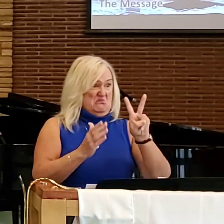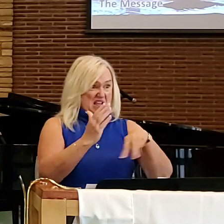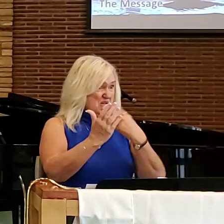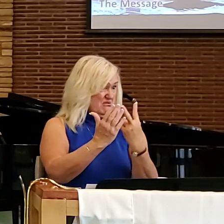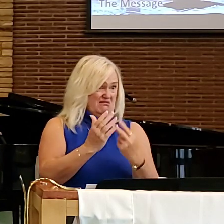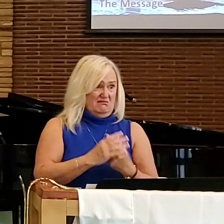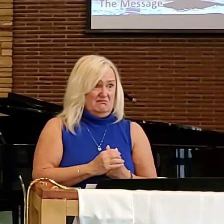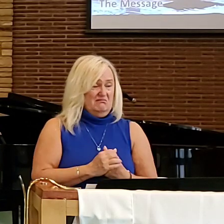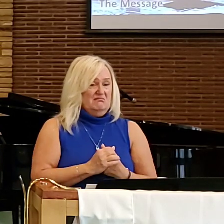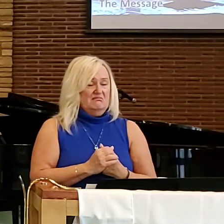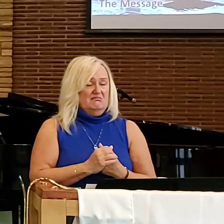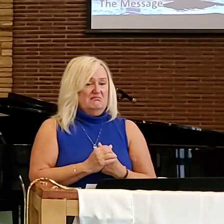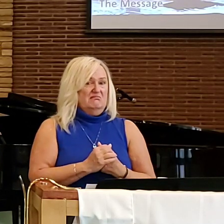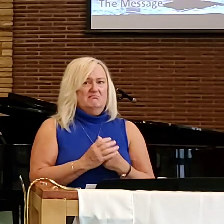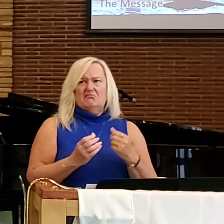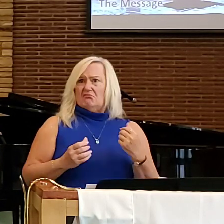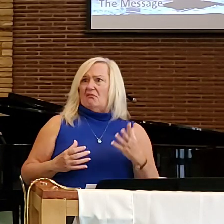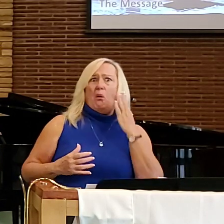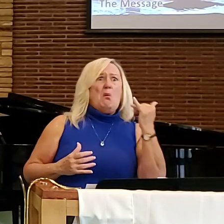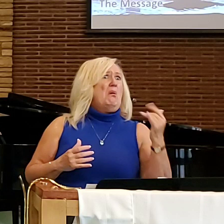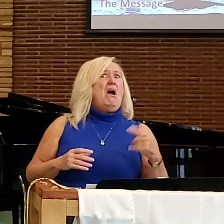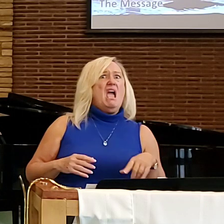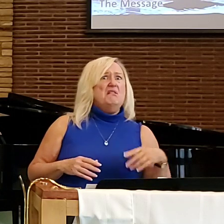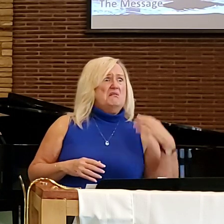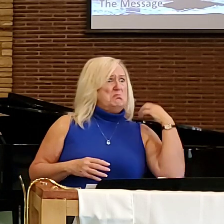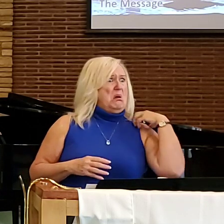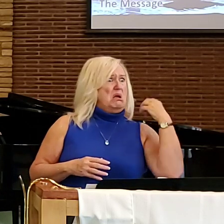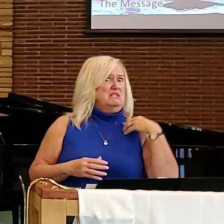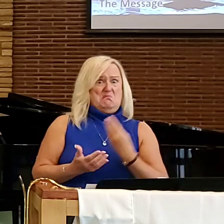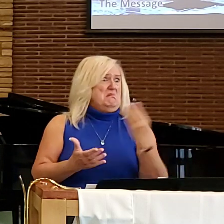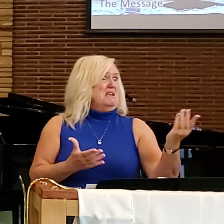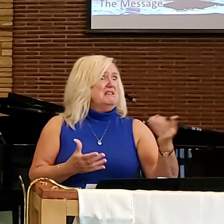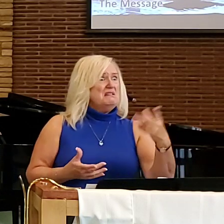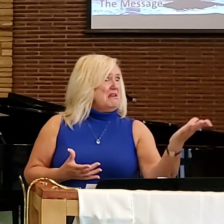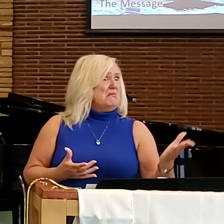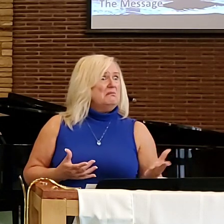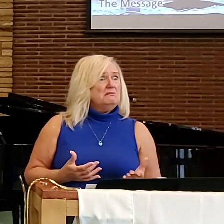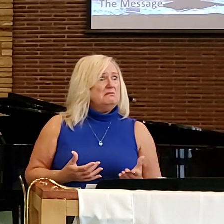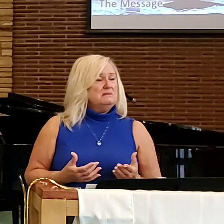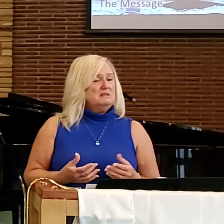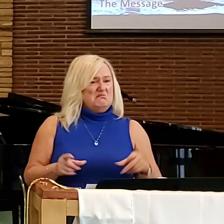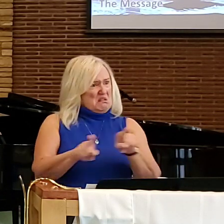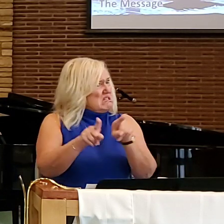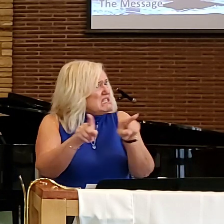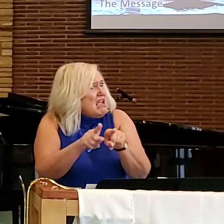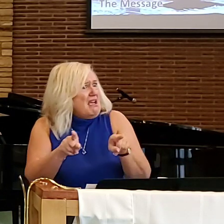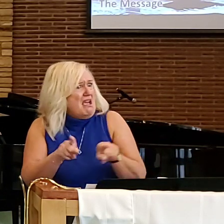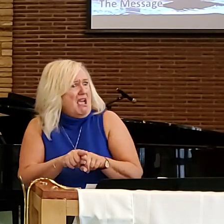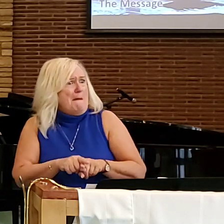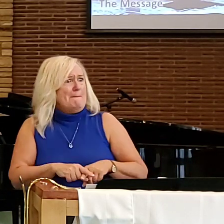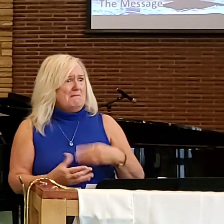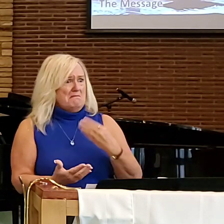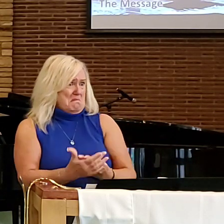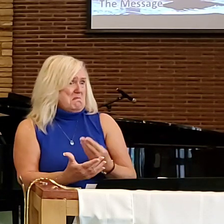hours, why, boss man pays them the same coin.